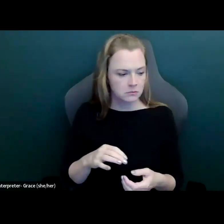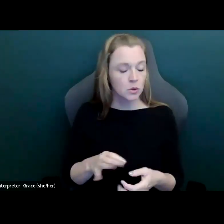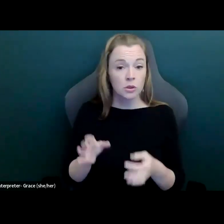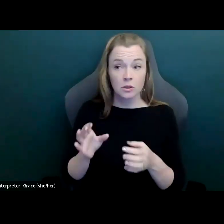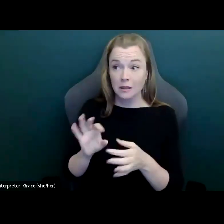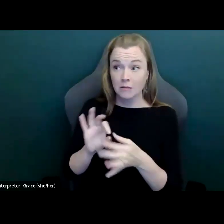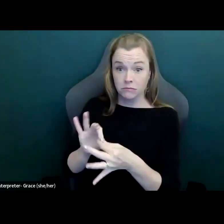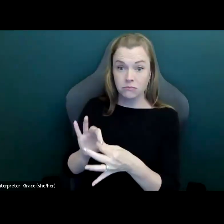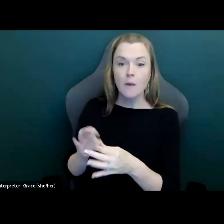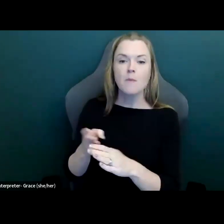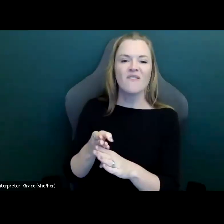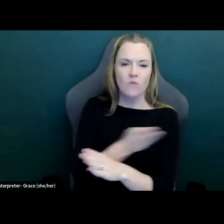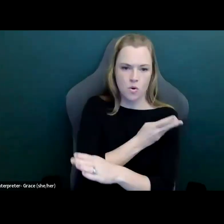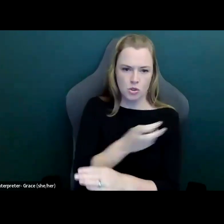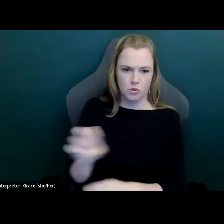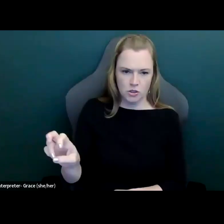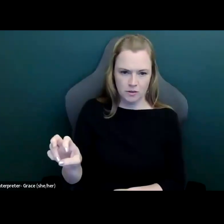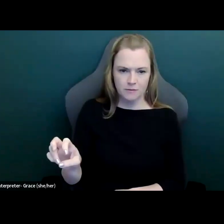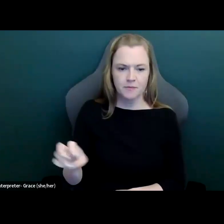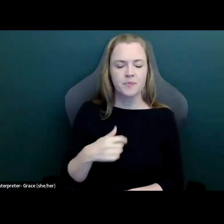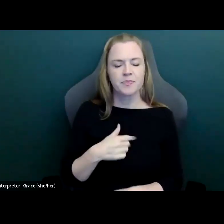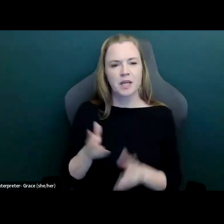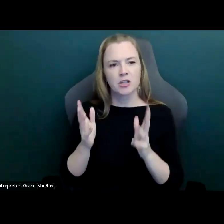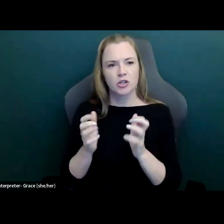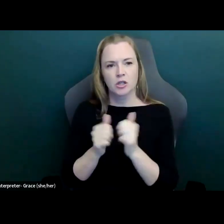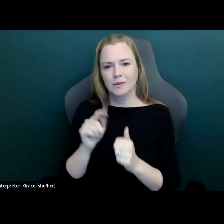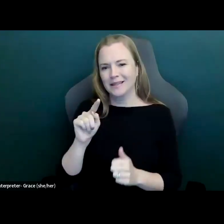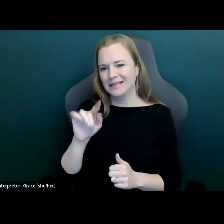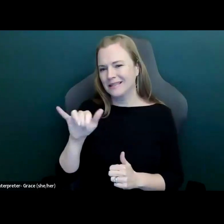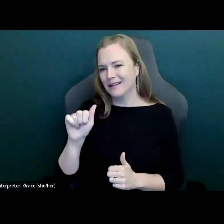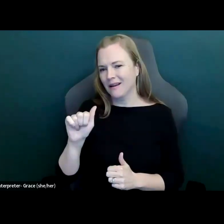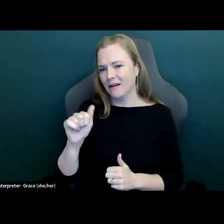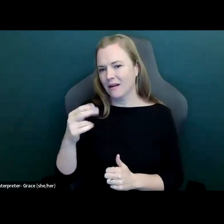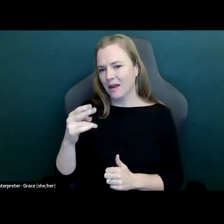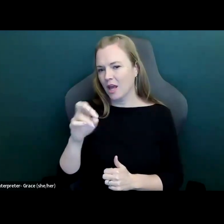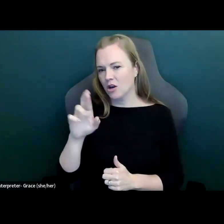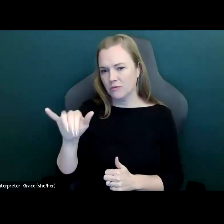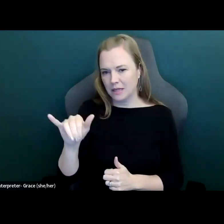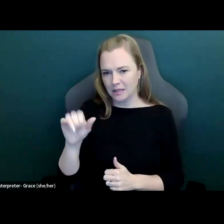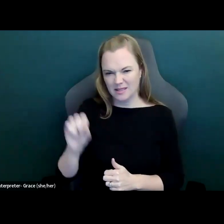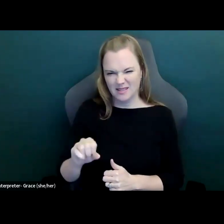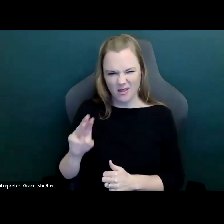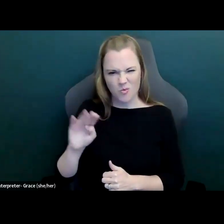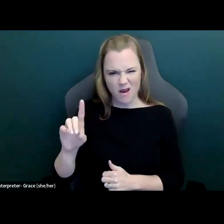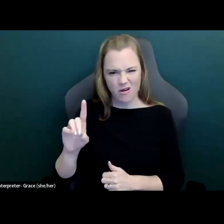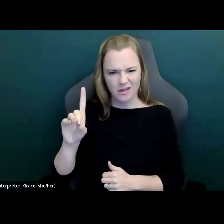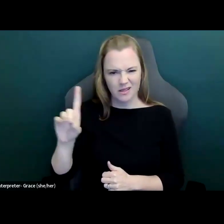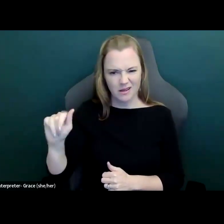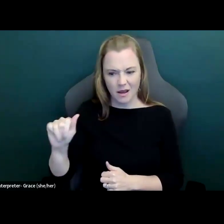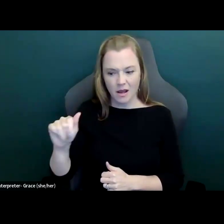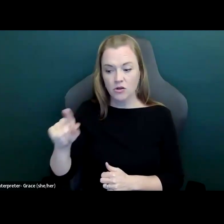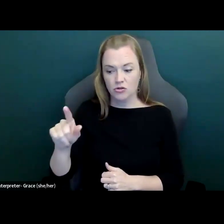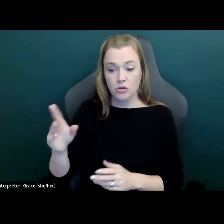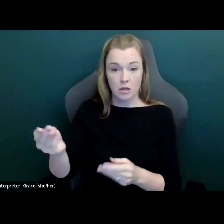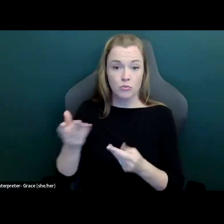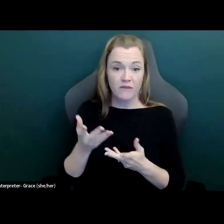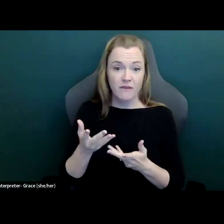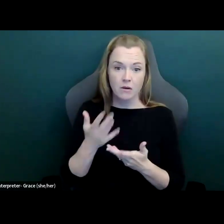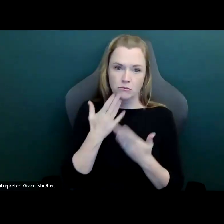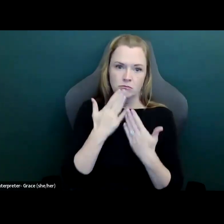switch. I also spoke with Tia Henry of Southern Maryland and Maryland DDA, and she did provide me with very helpful